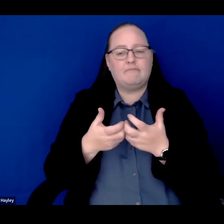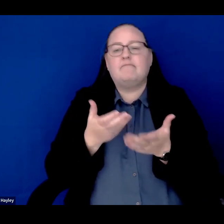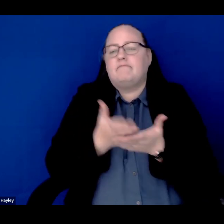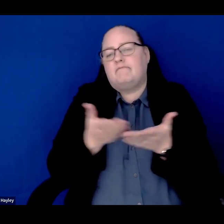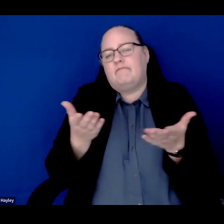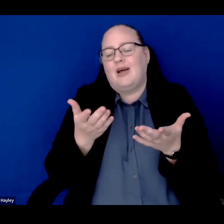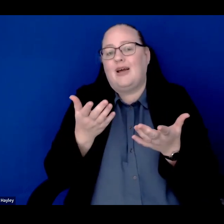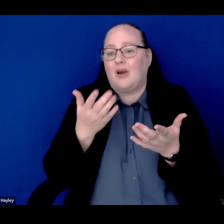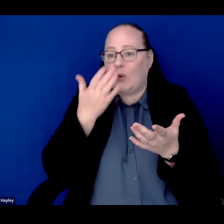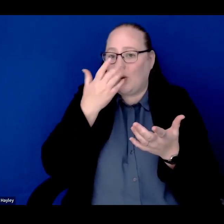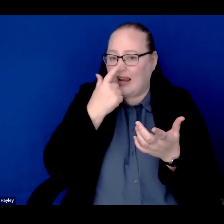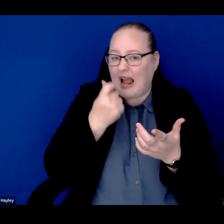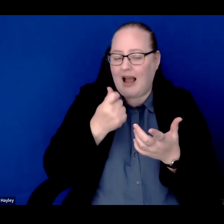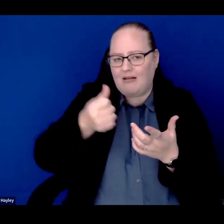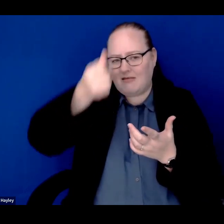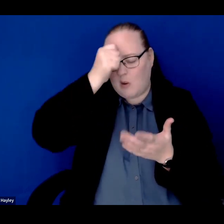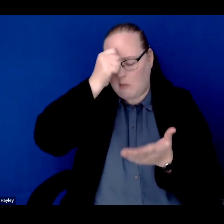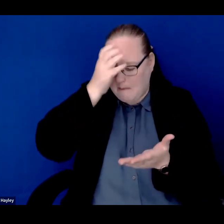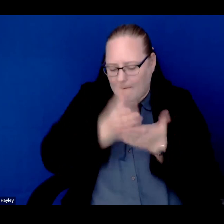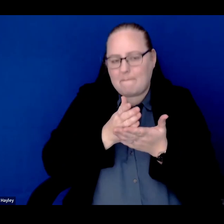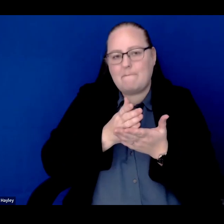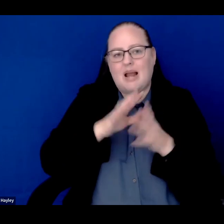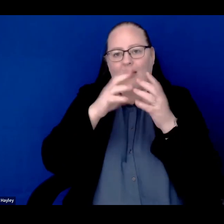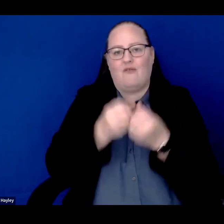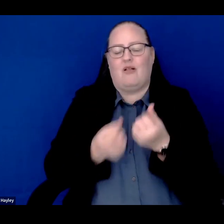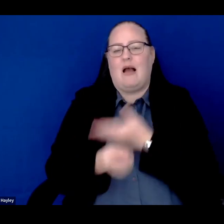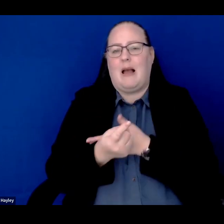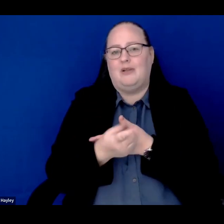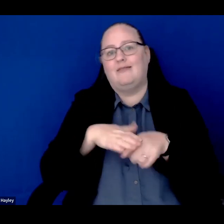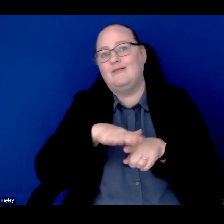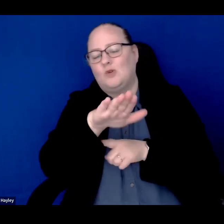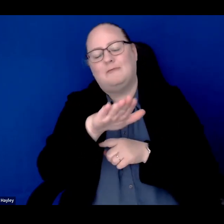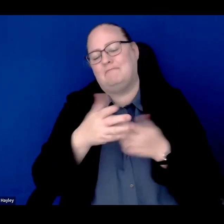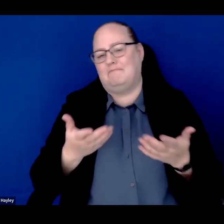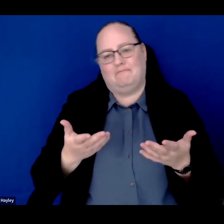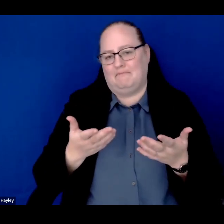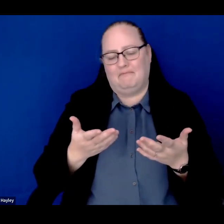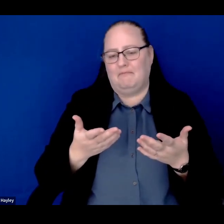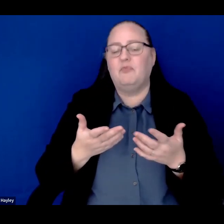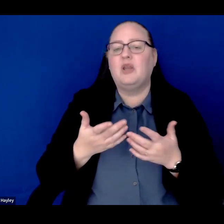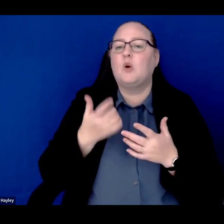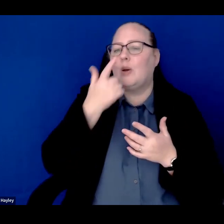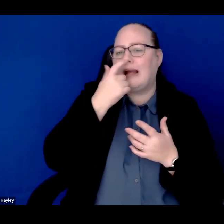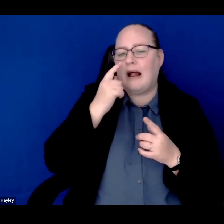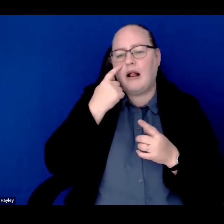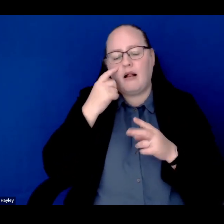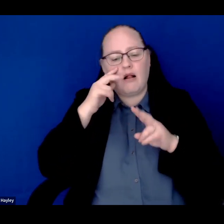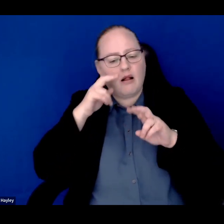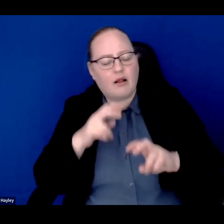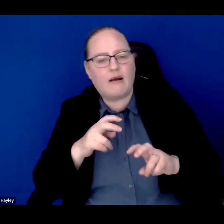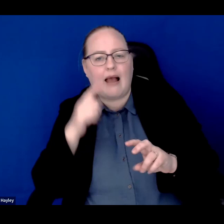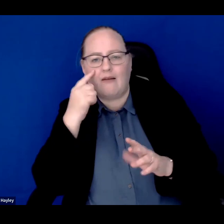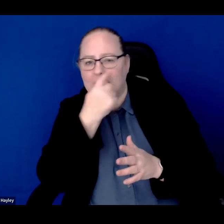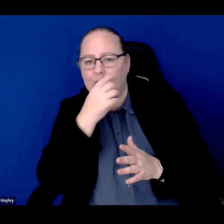those future trajectories. So what we can do is look at the evidence and present alternative visions. So let's take